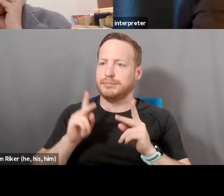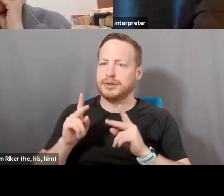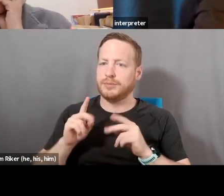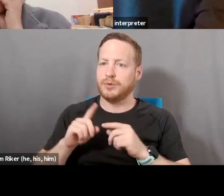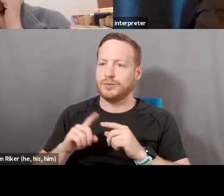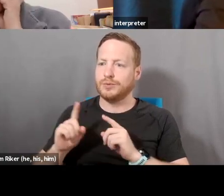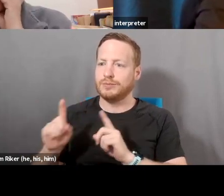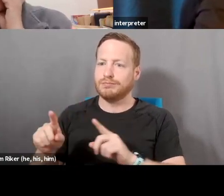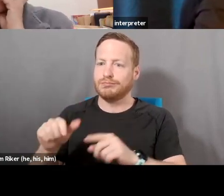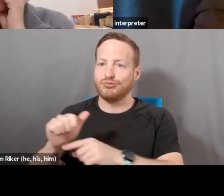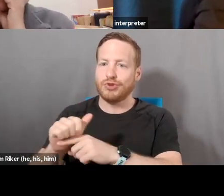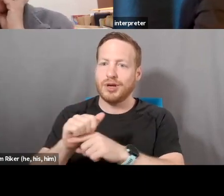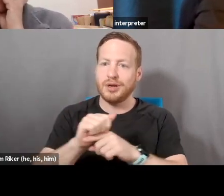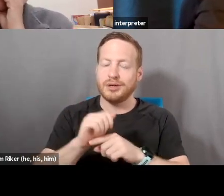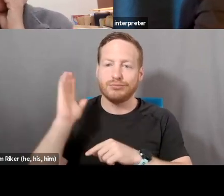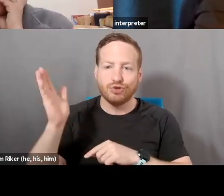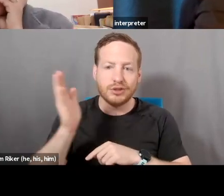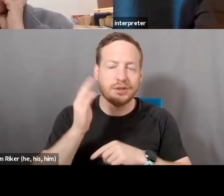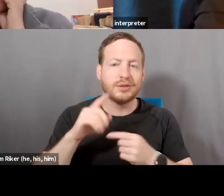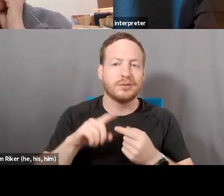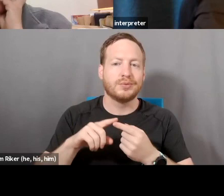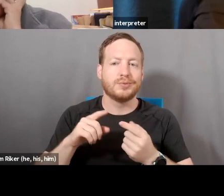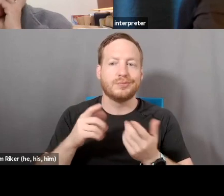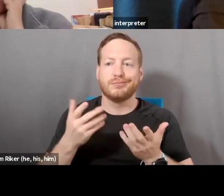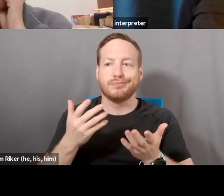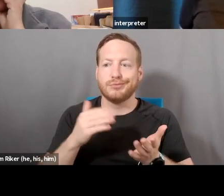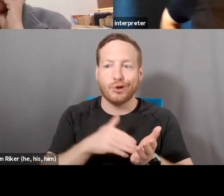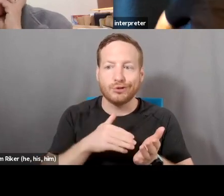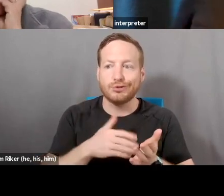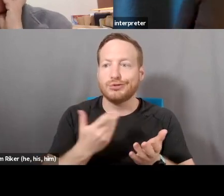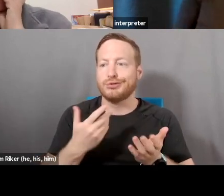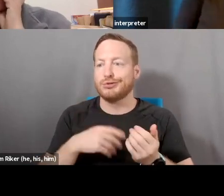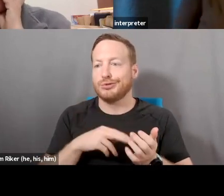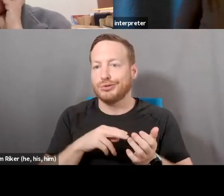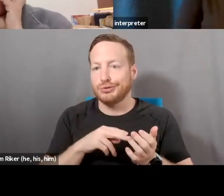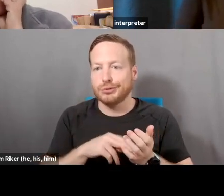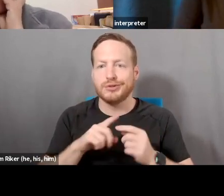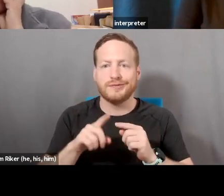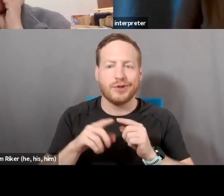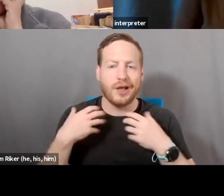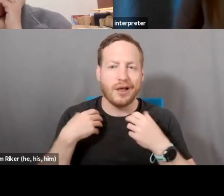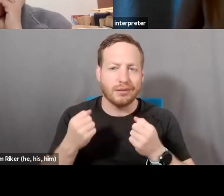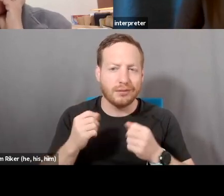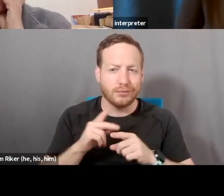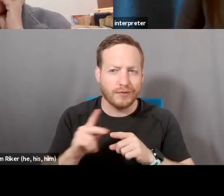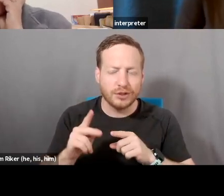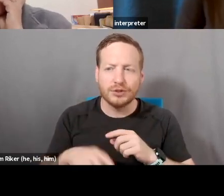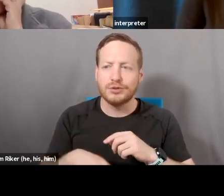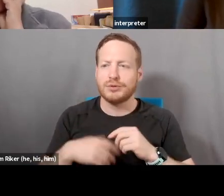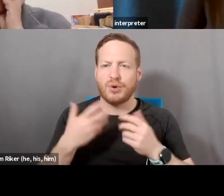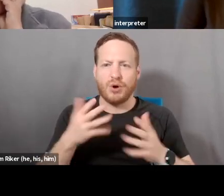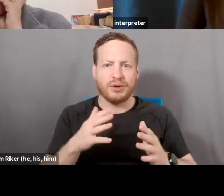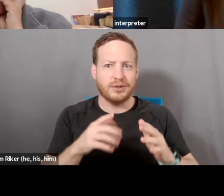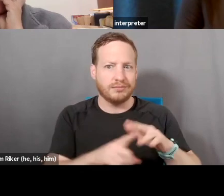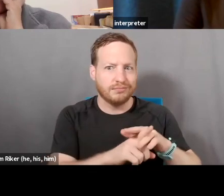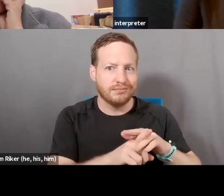group, they need people to go out and do training and presentations, about doctors and